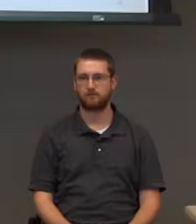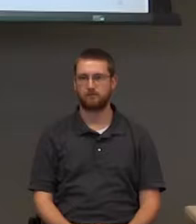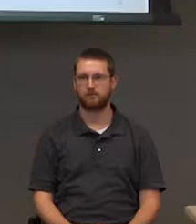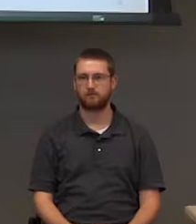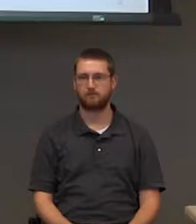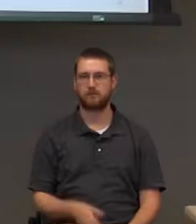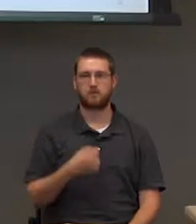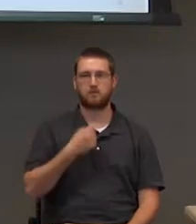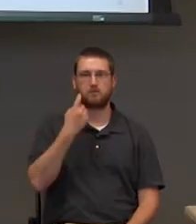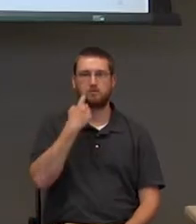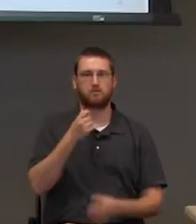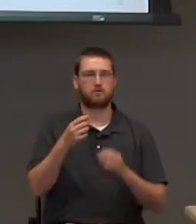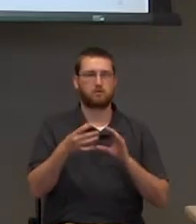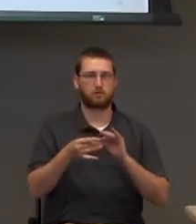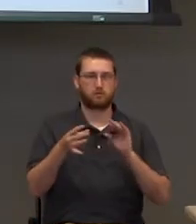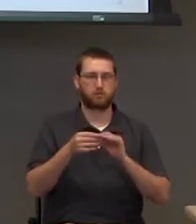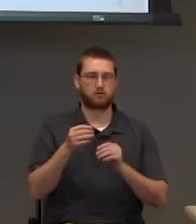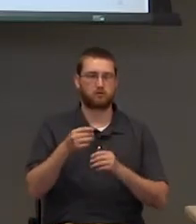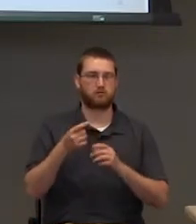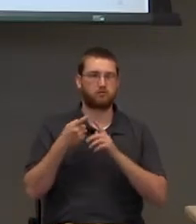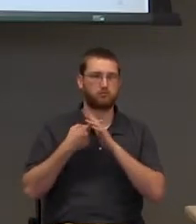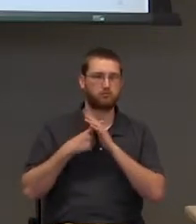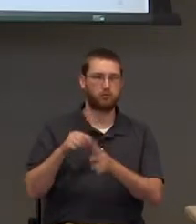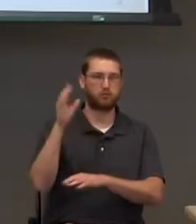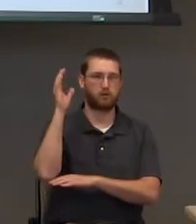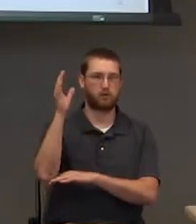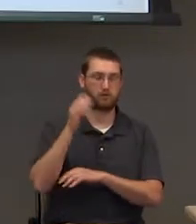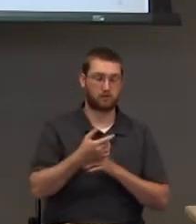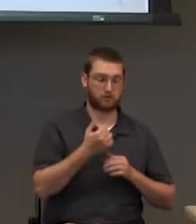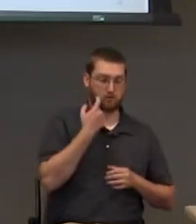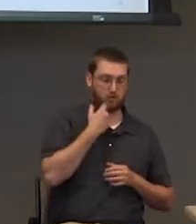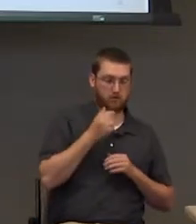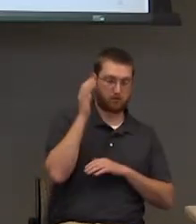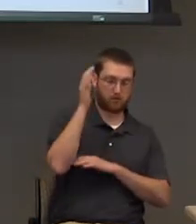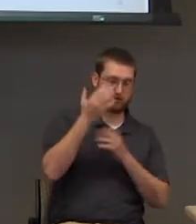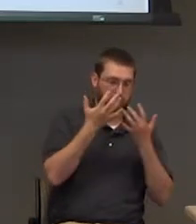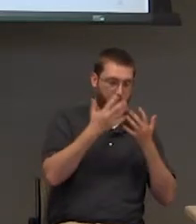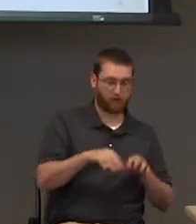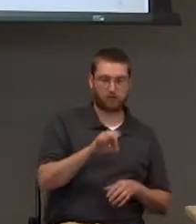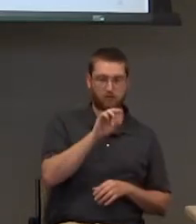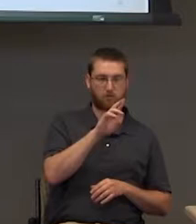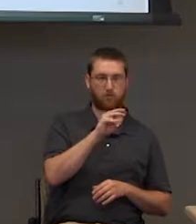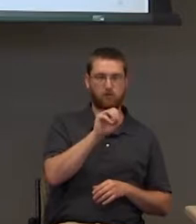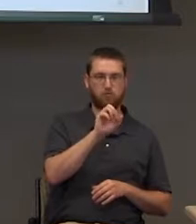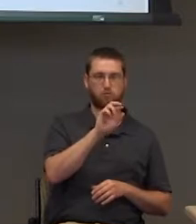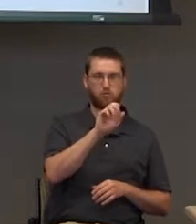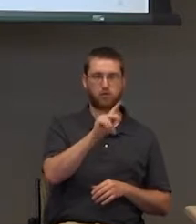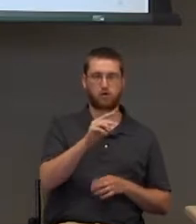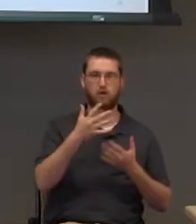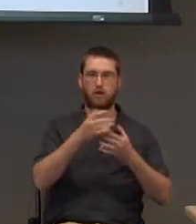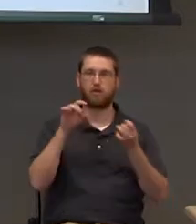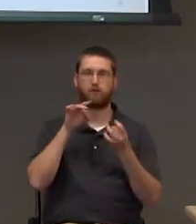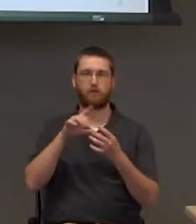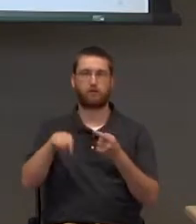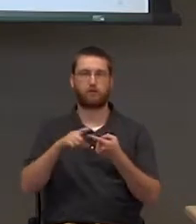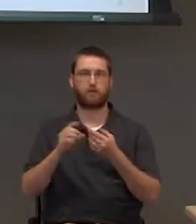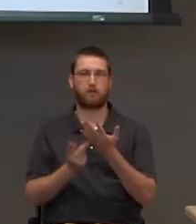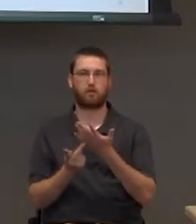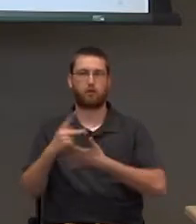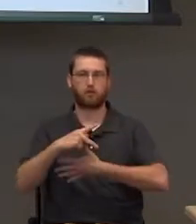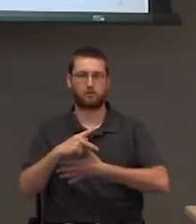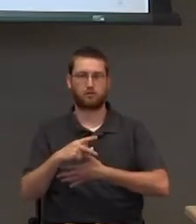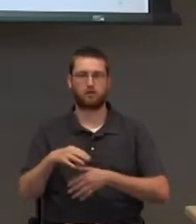Like I mentioned when we first started talking is, after the last presentation about the framework, we got a lot of feedback about prioritization. We got it from